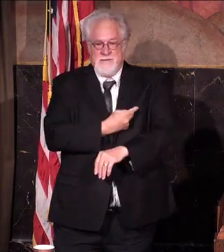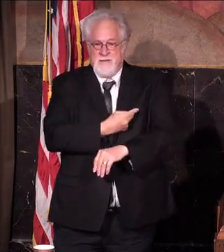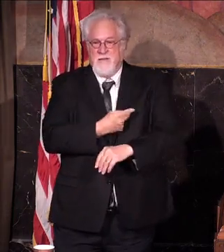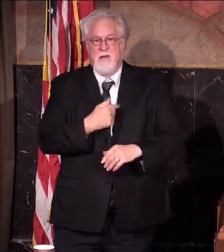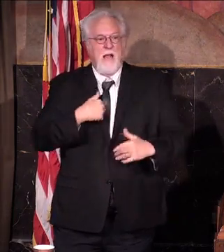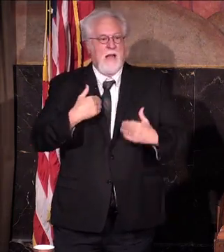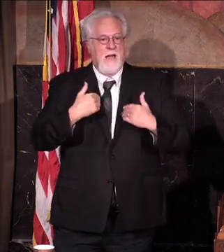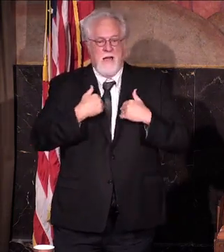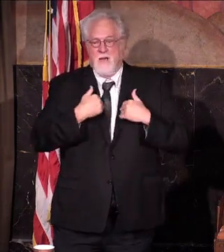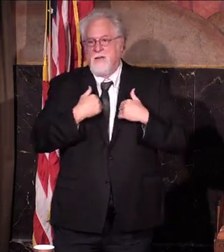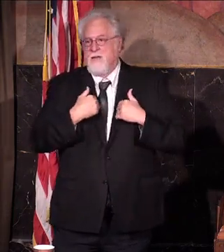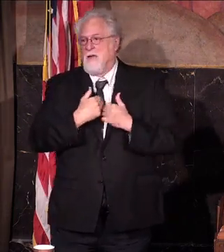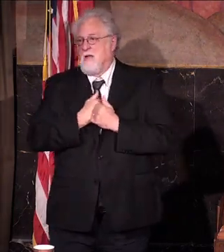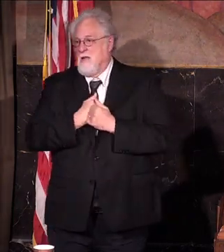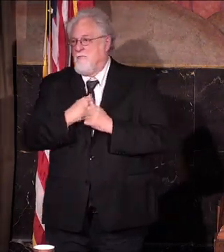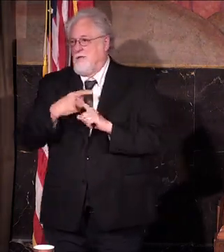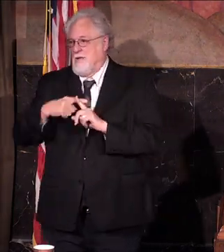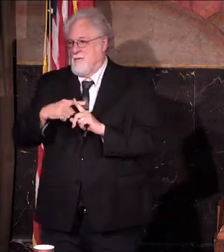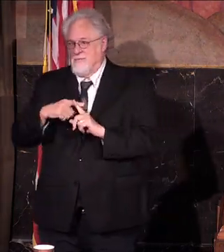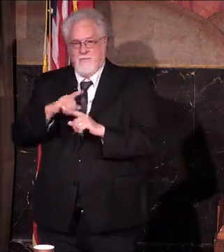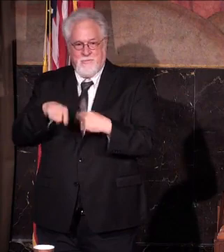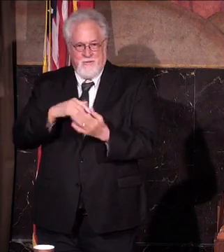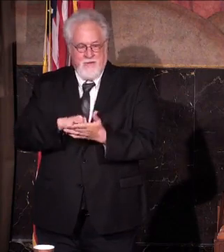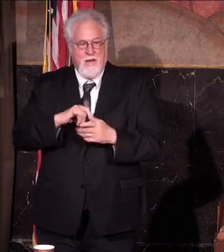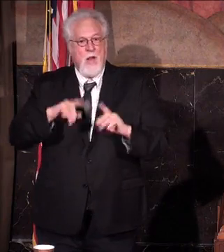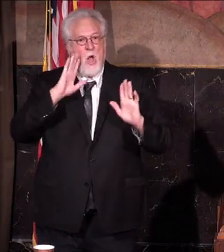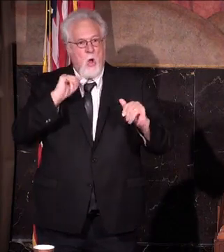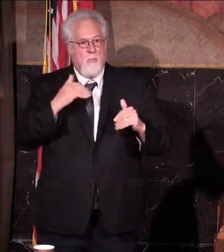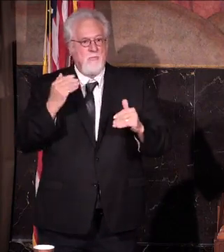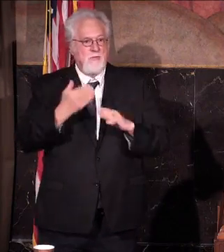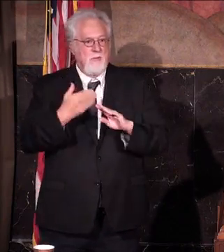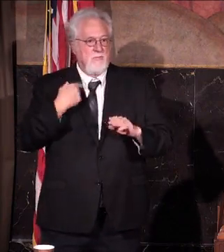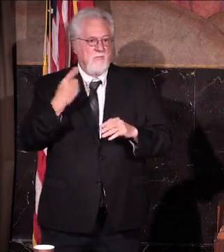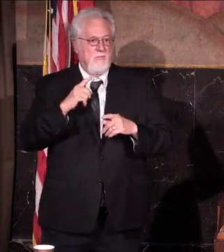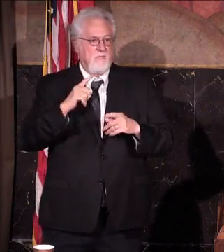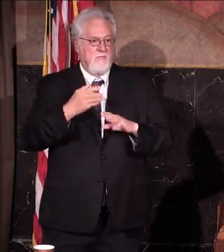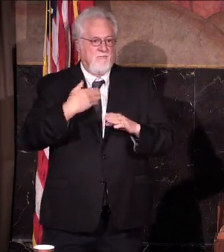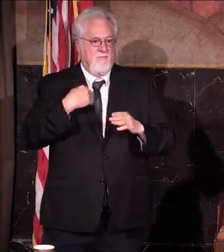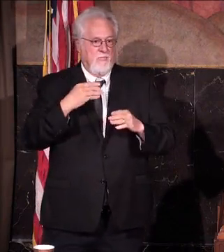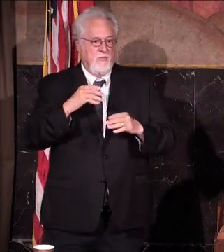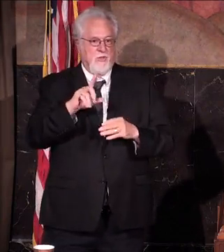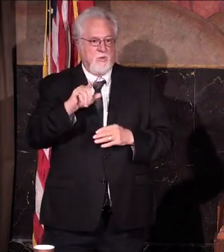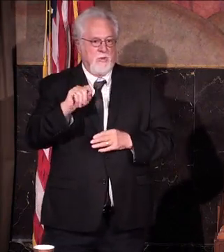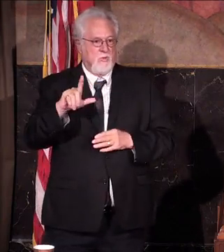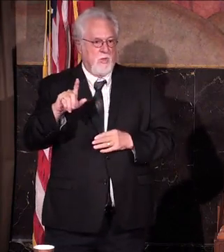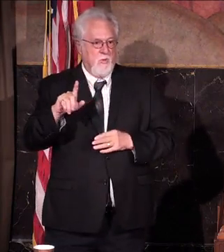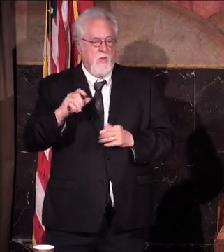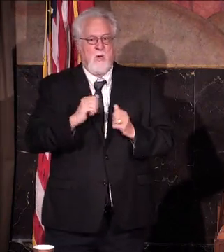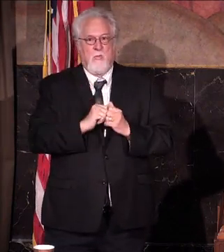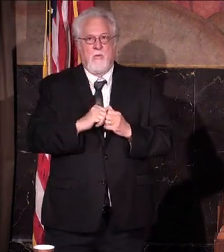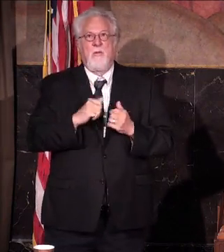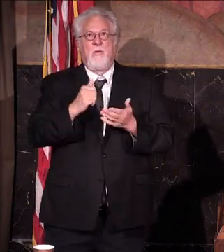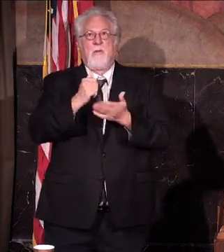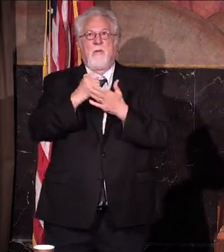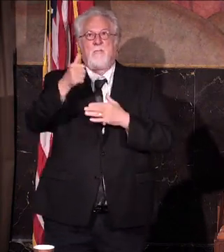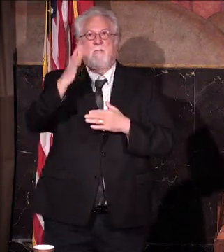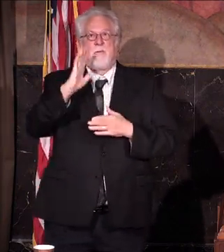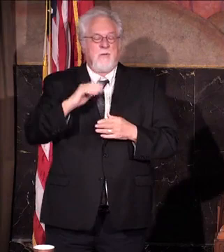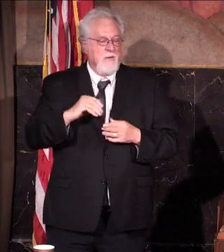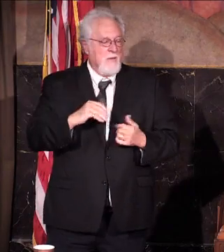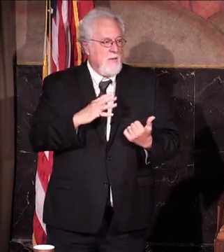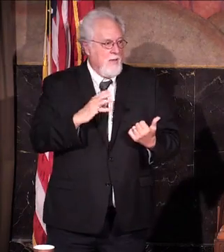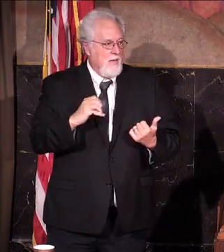to be optimistic about it, and I'm hoping that we have something before the end of the year with the help of the good Lord. But